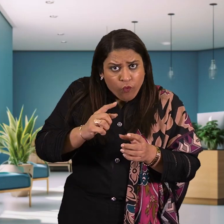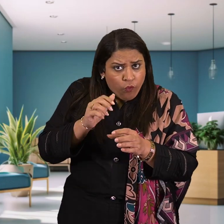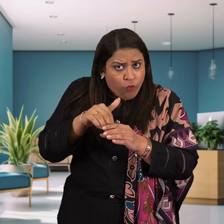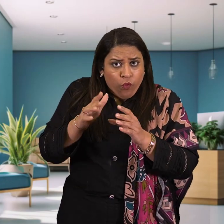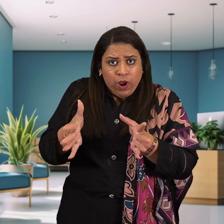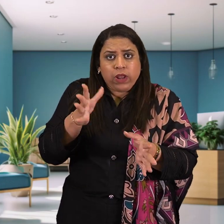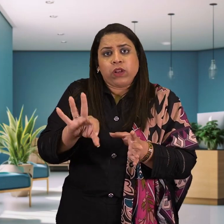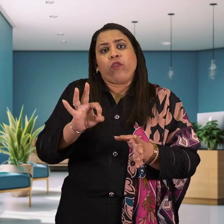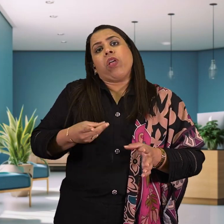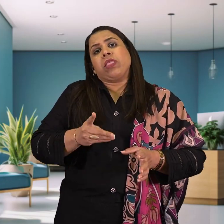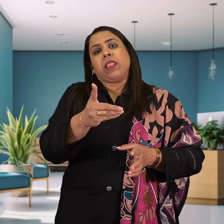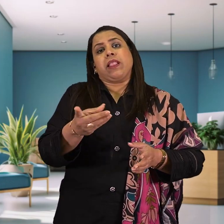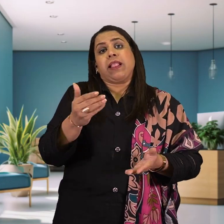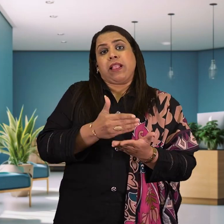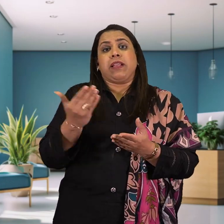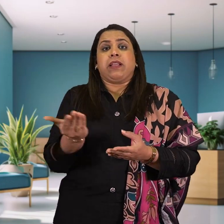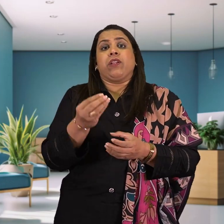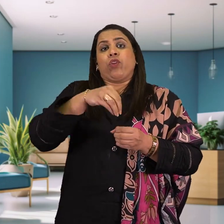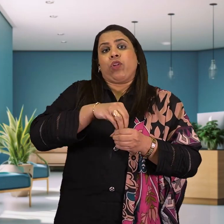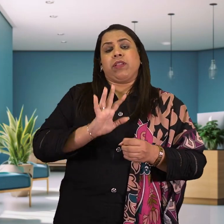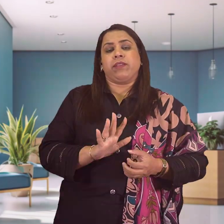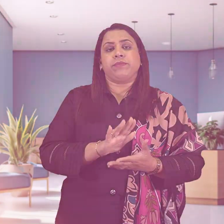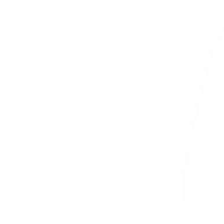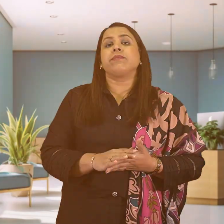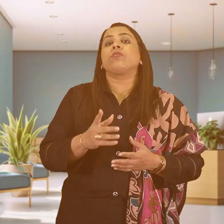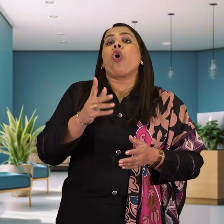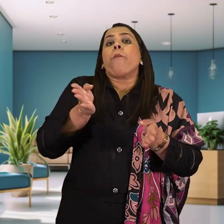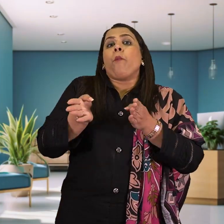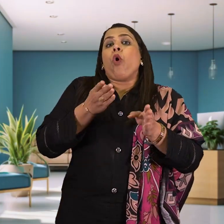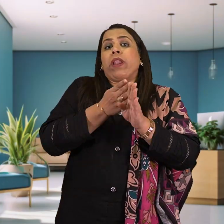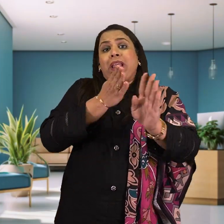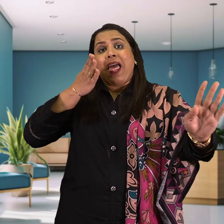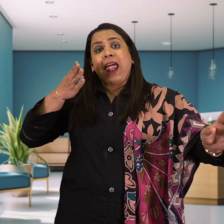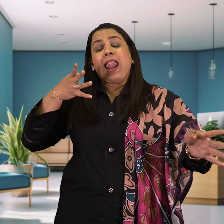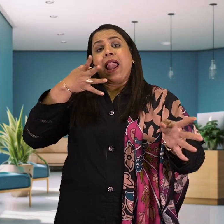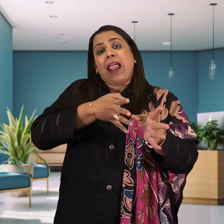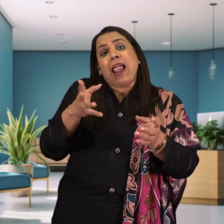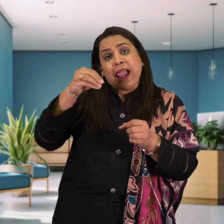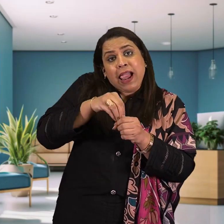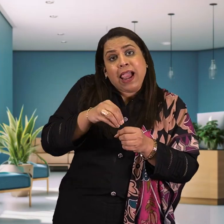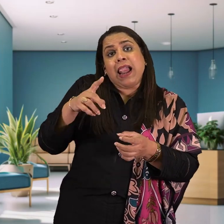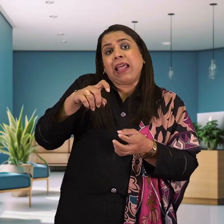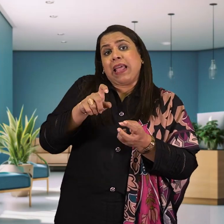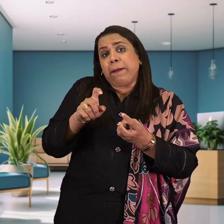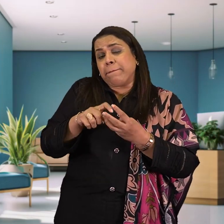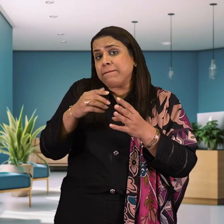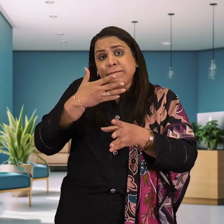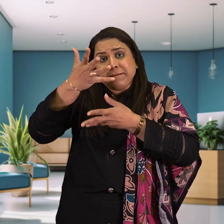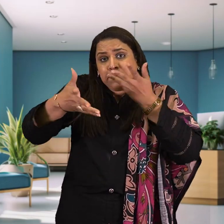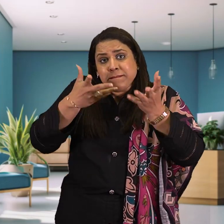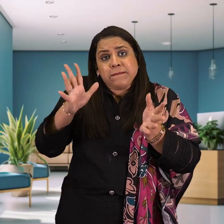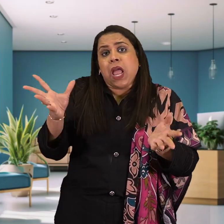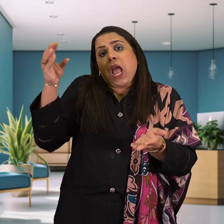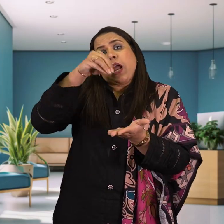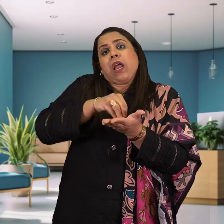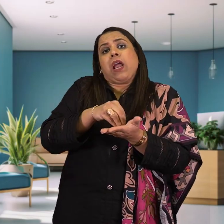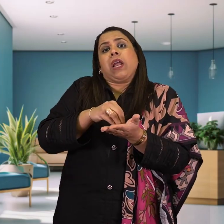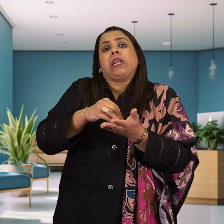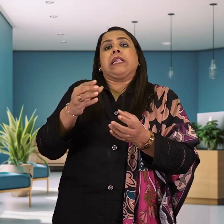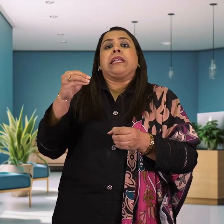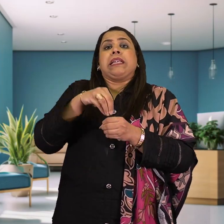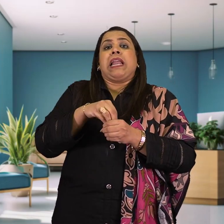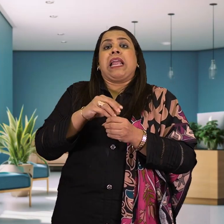know how to vote, they do not find the process inclusive. The political rallies, campaigns, and awareness messages are not